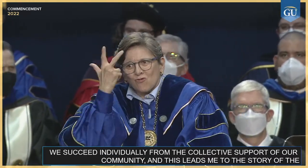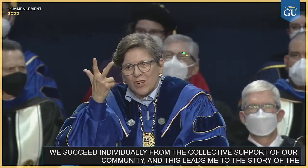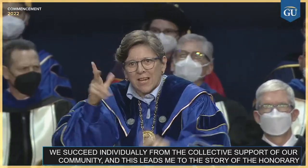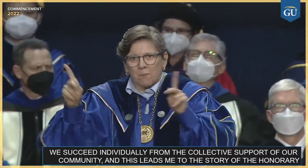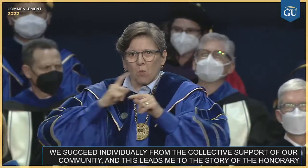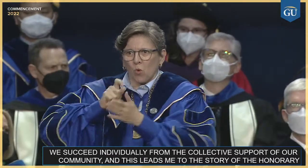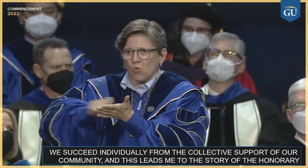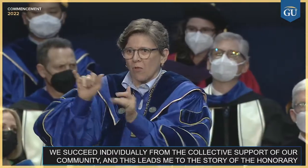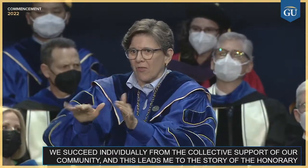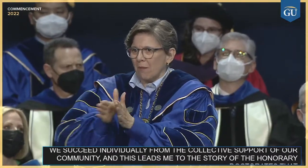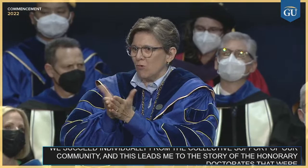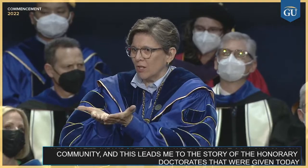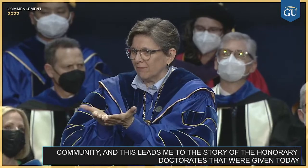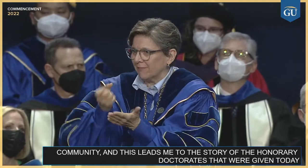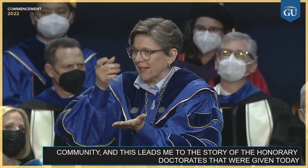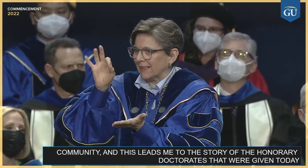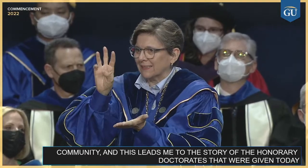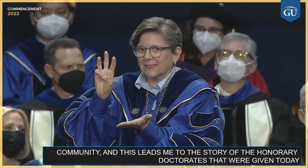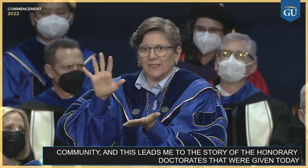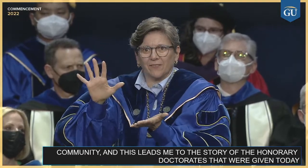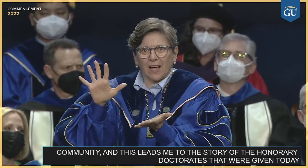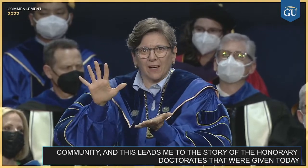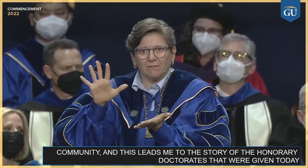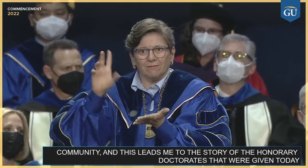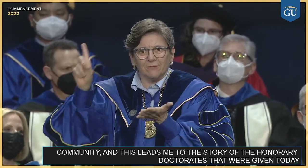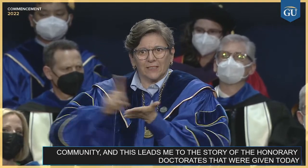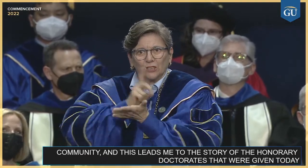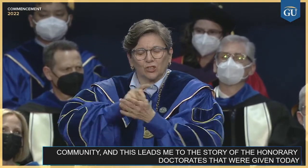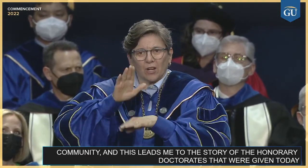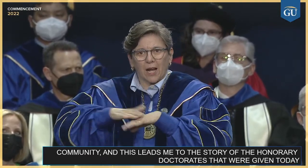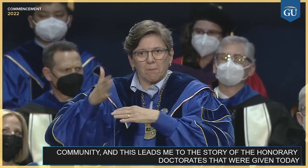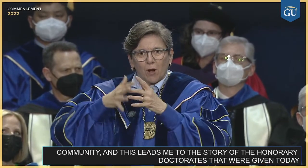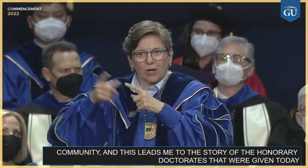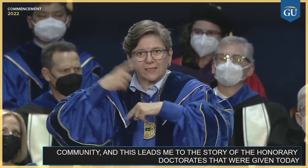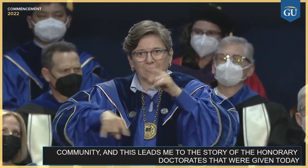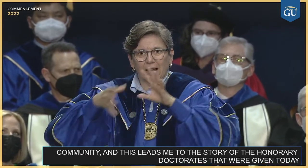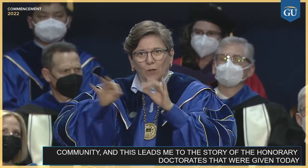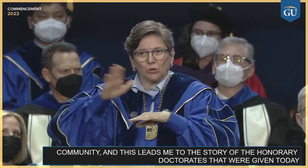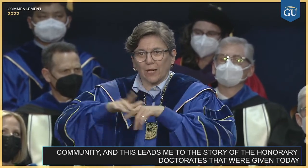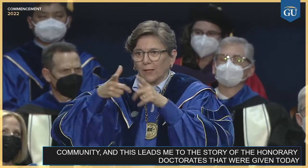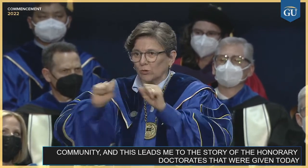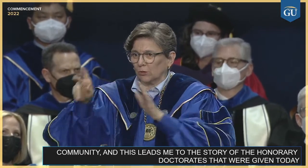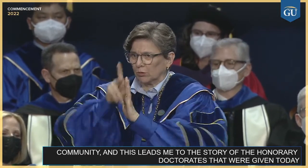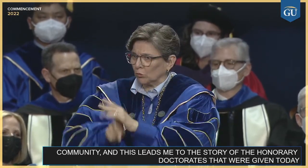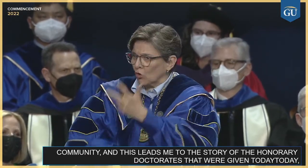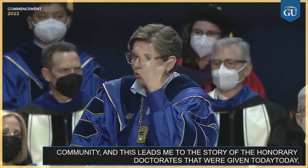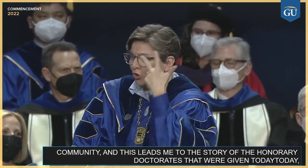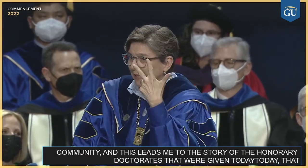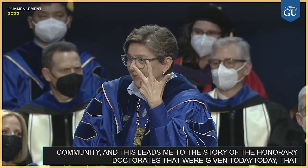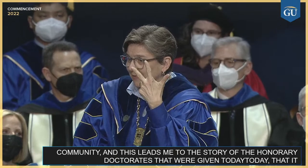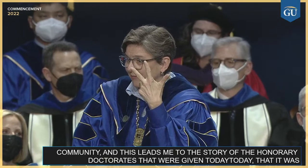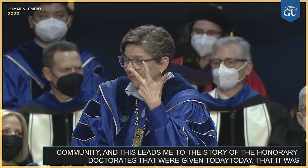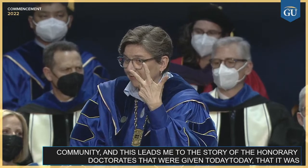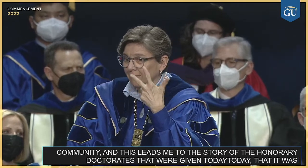That it was really three people who had written that book back in 1965, the Dictionary on the American Sign